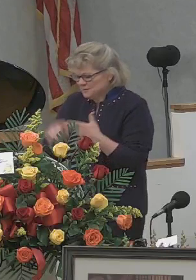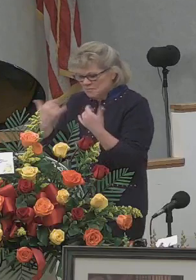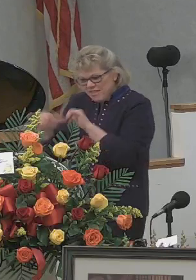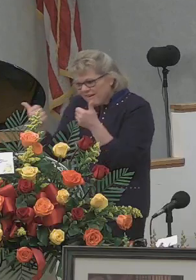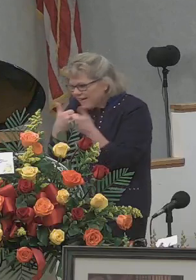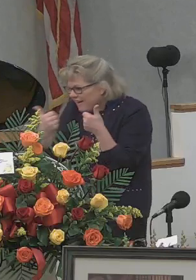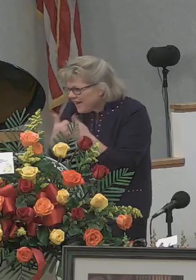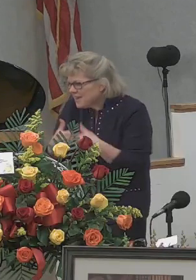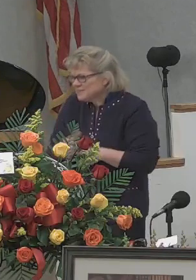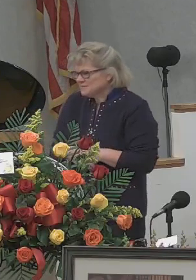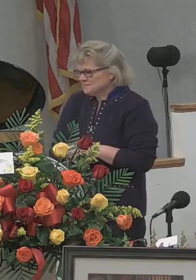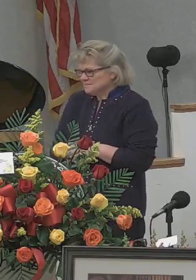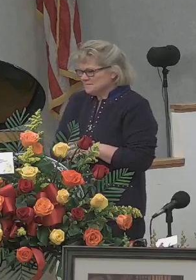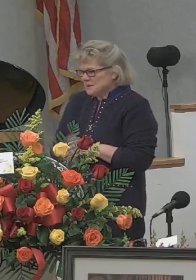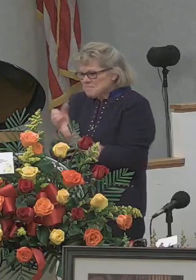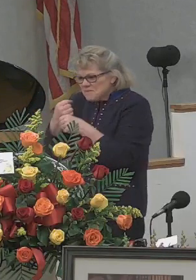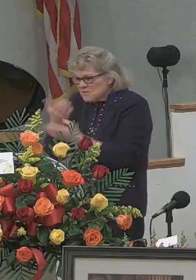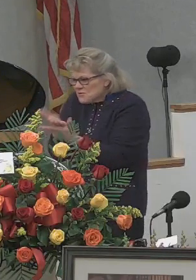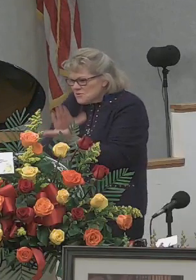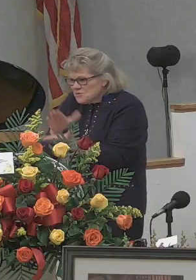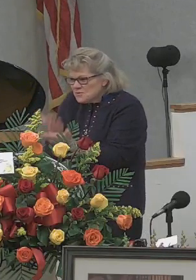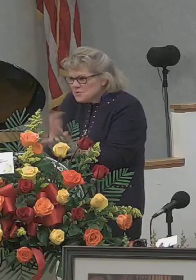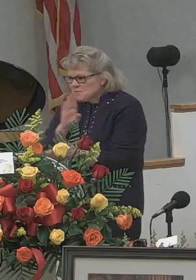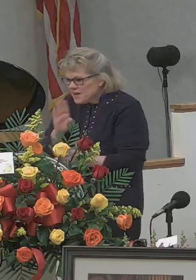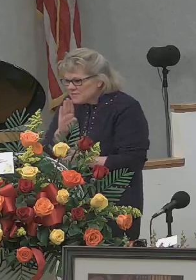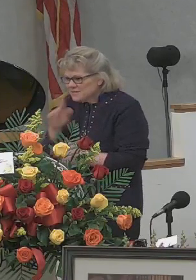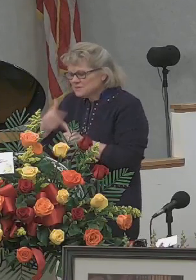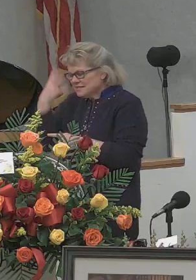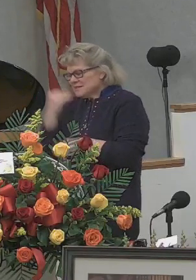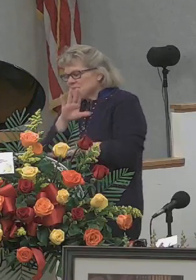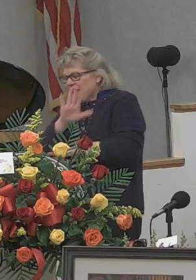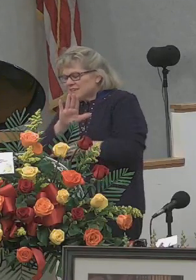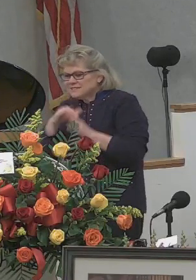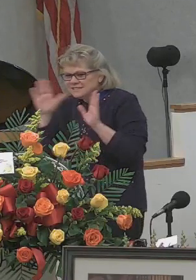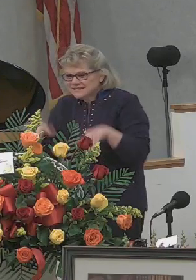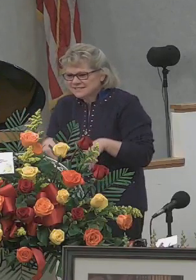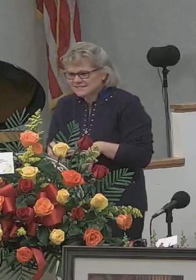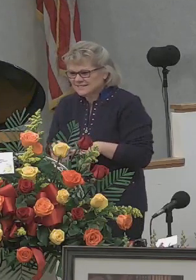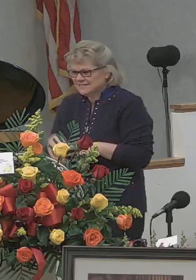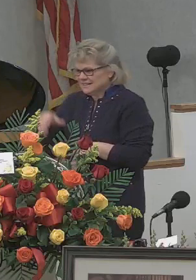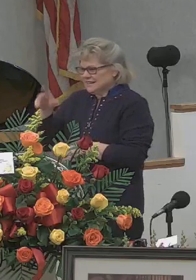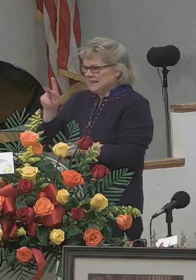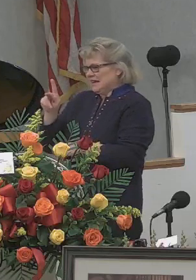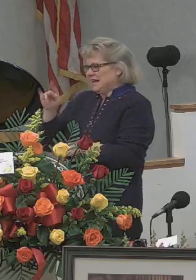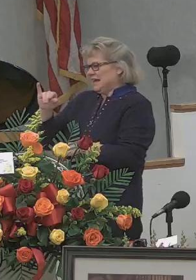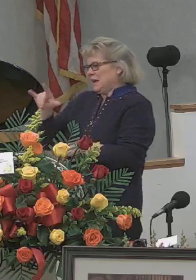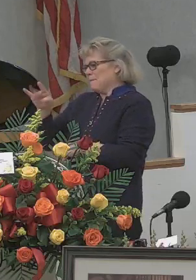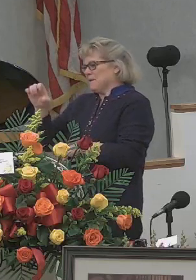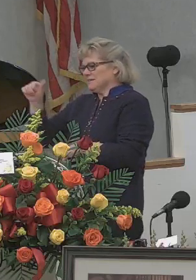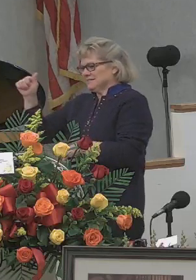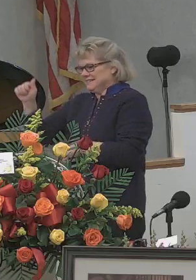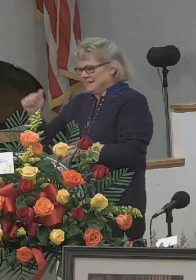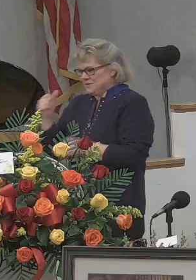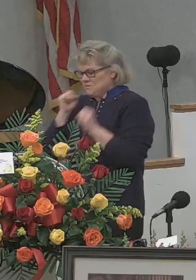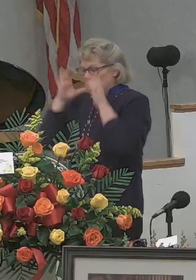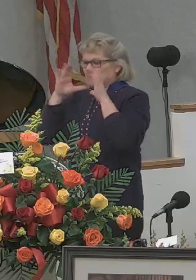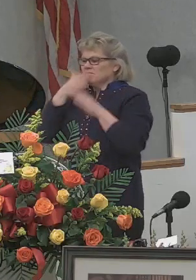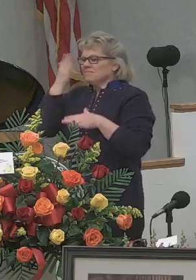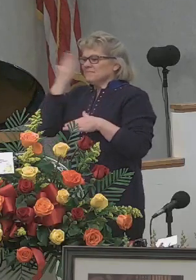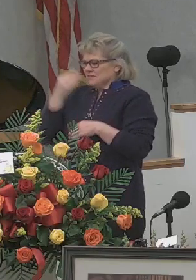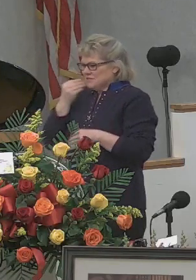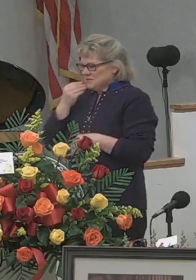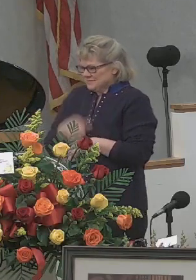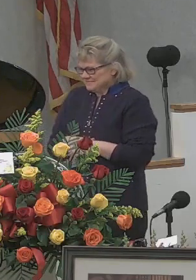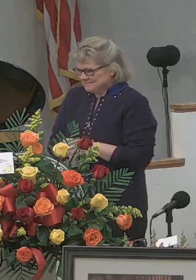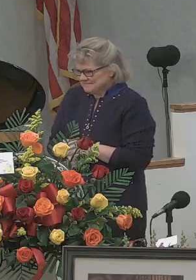us, making breakfast when we spent the night. I'll never forget his kielbasa cooking on the skillet whenever I woke up in the morning and spent the